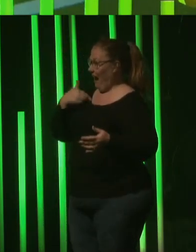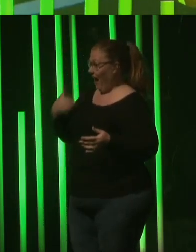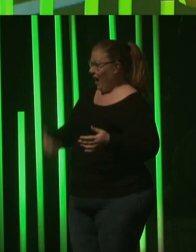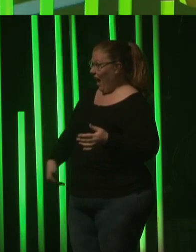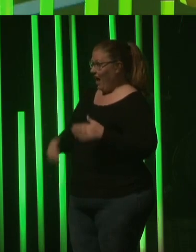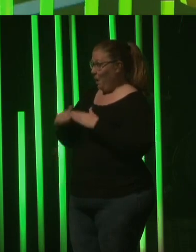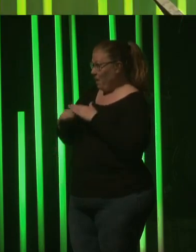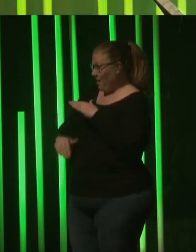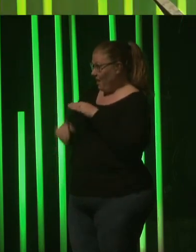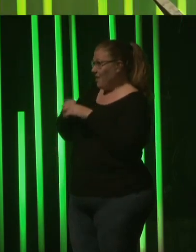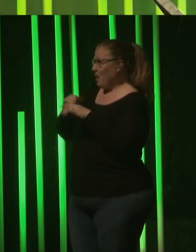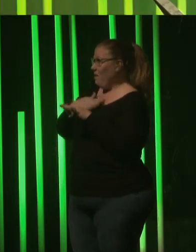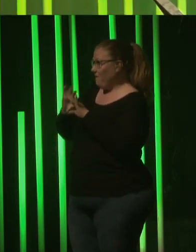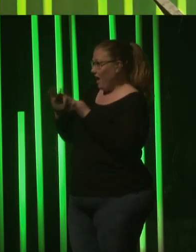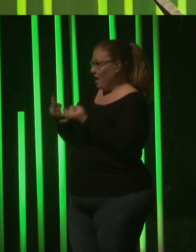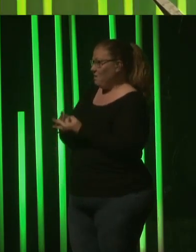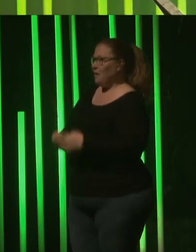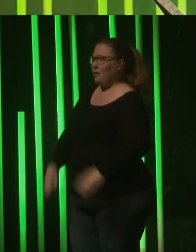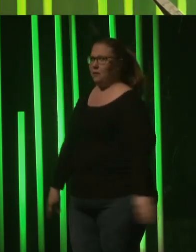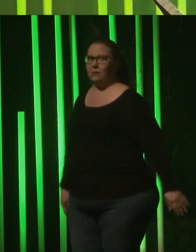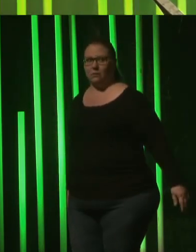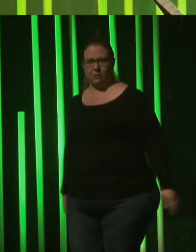the least in my family. Up!